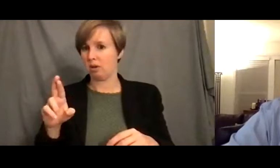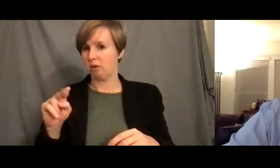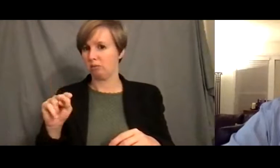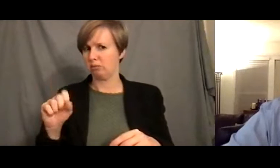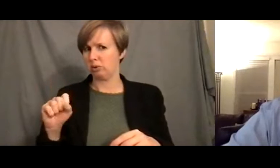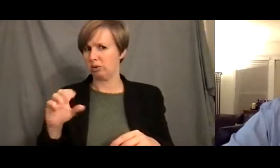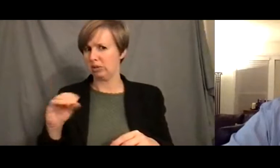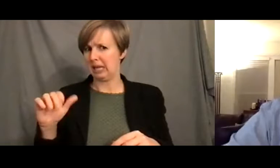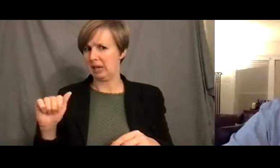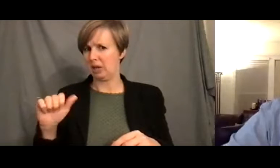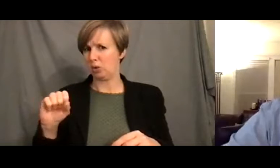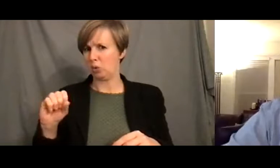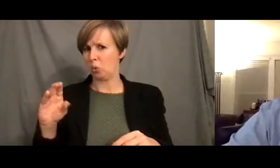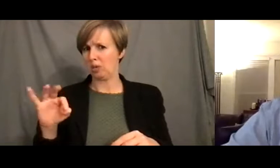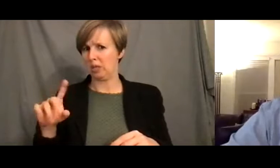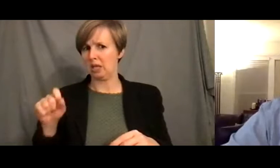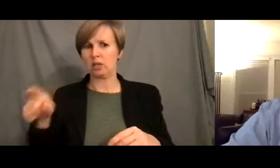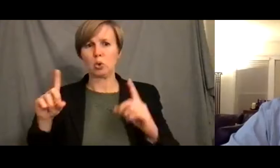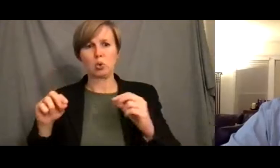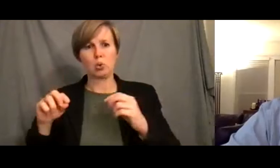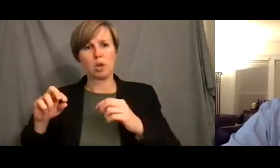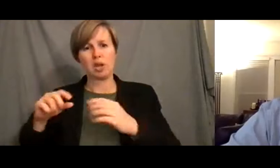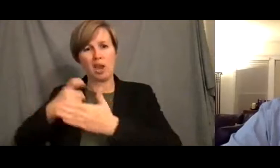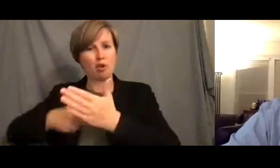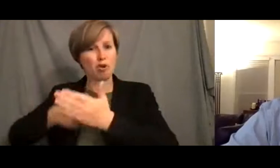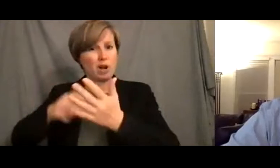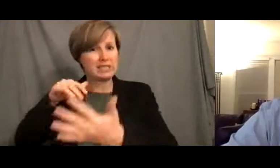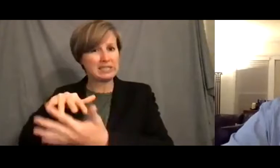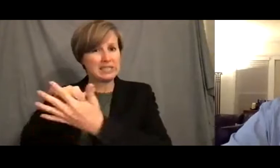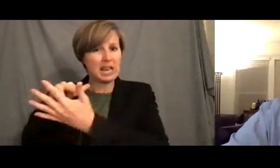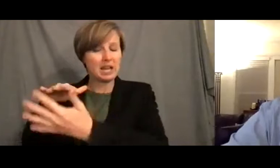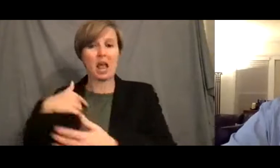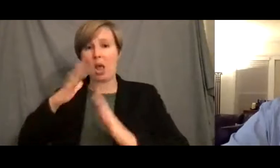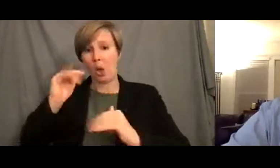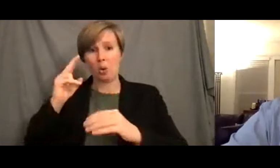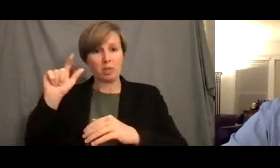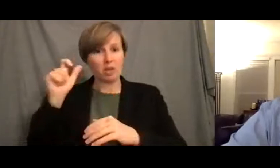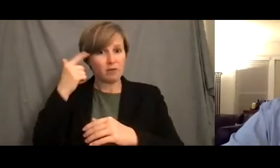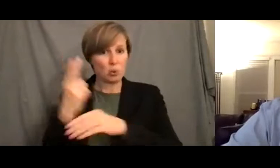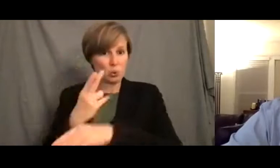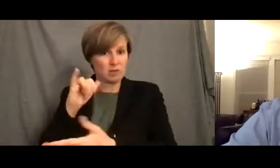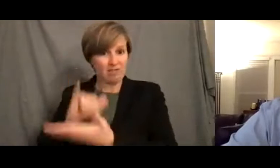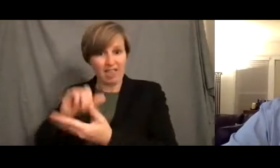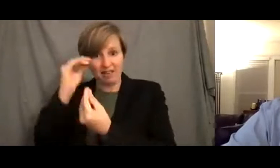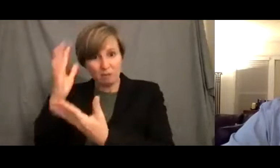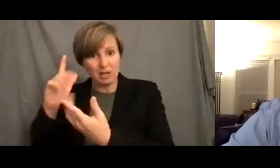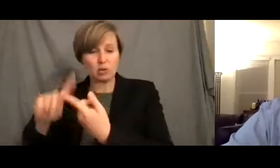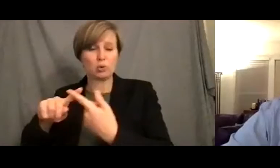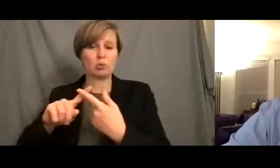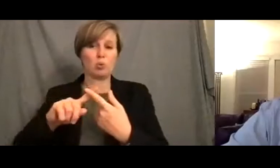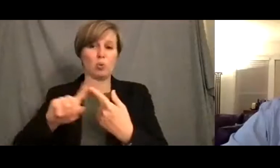rate study right now, as you probably know. I'm hoping and praying that the governor uses those rate studies in his introduced budget